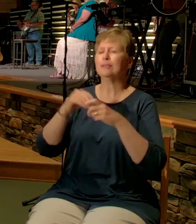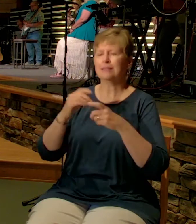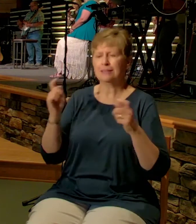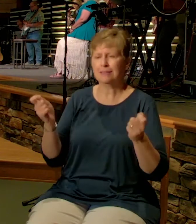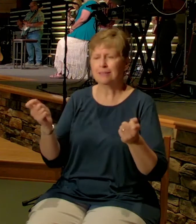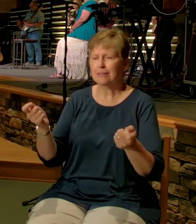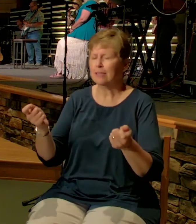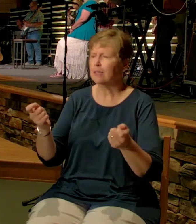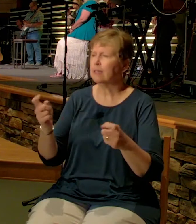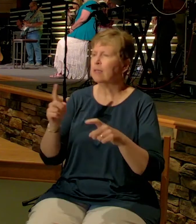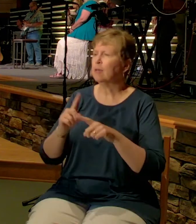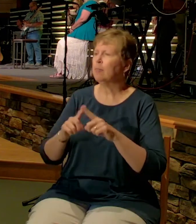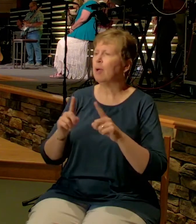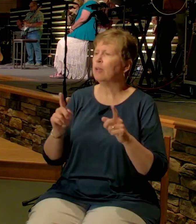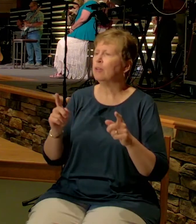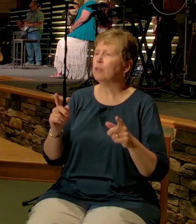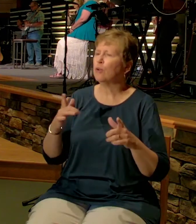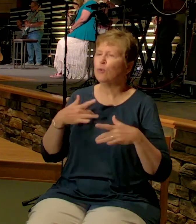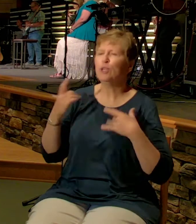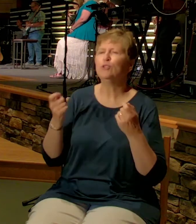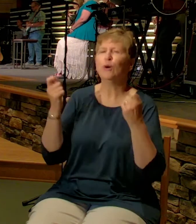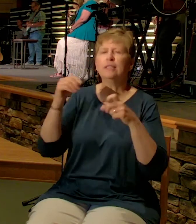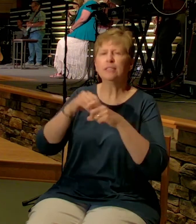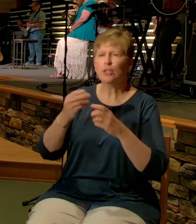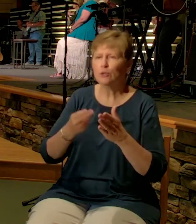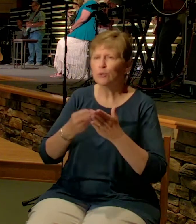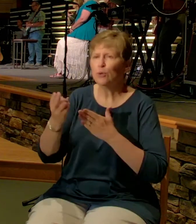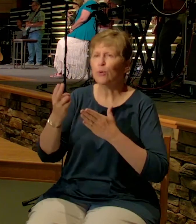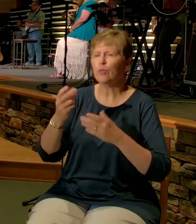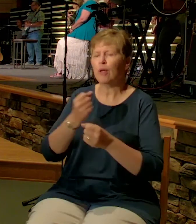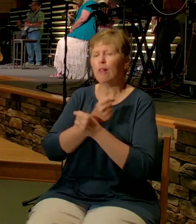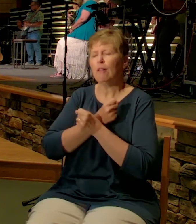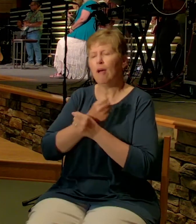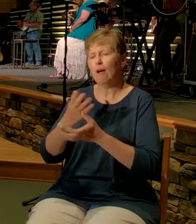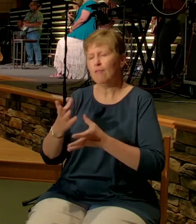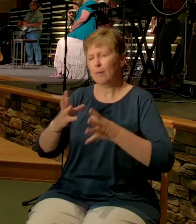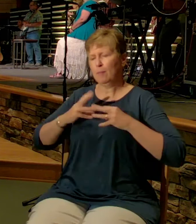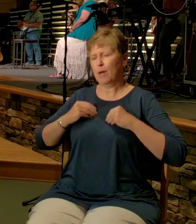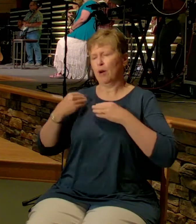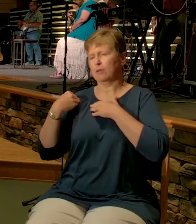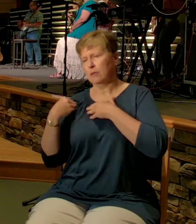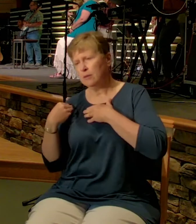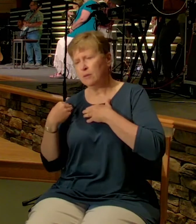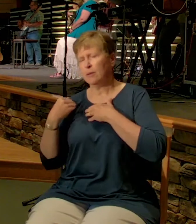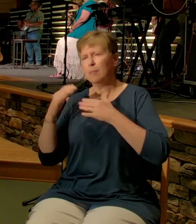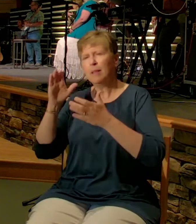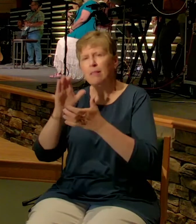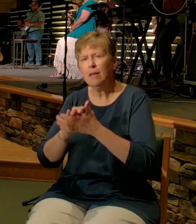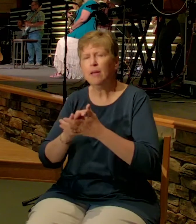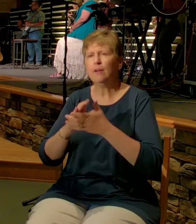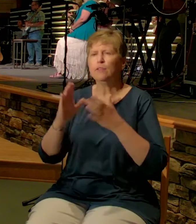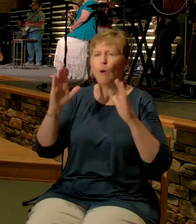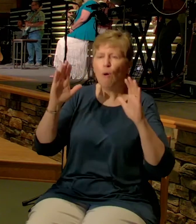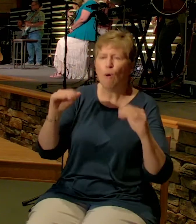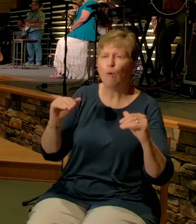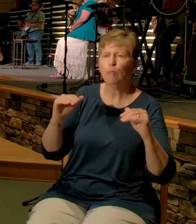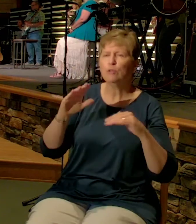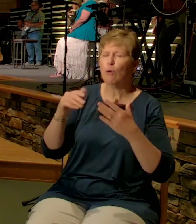truth. Love bears all things, believes all things, hopes all